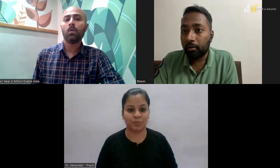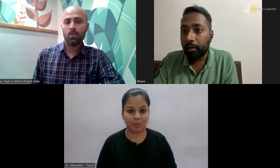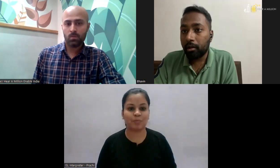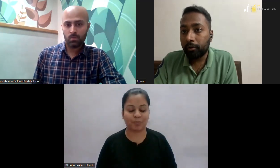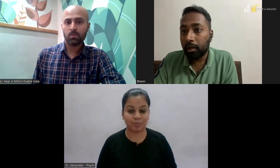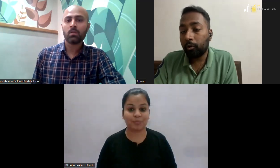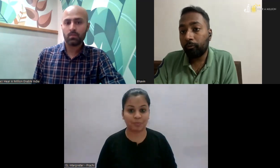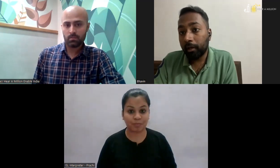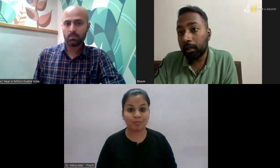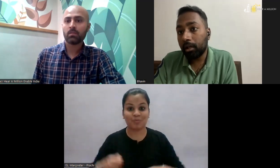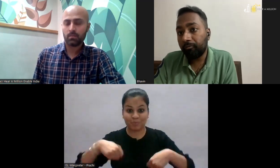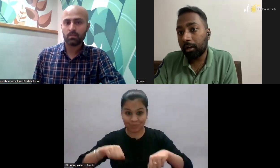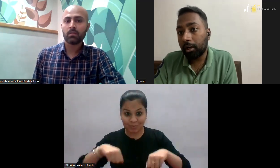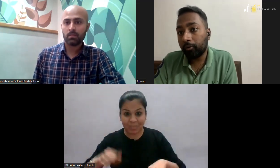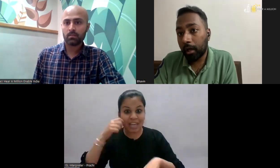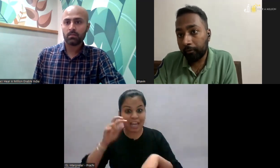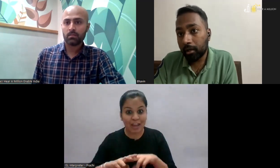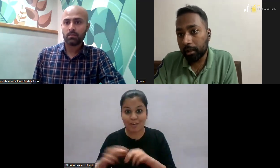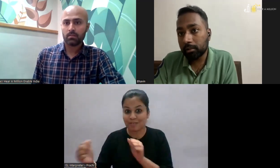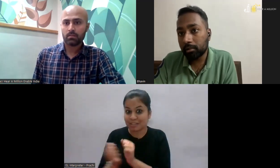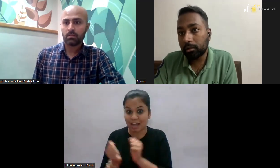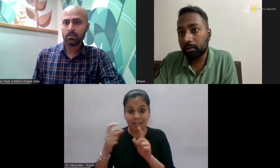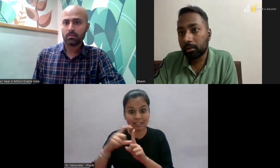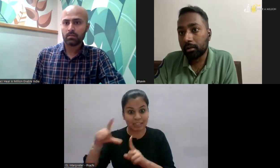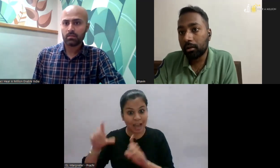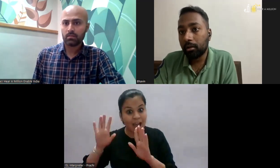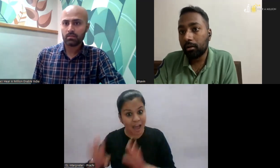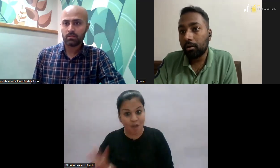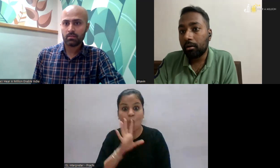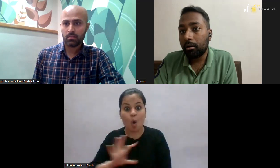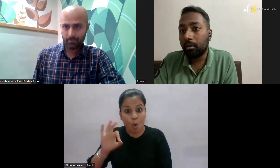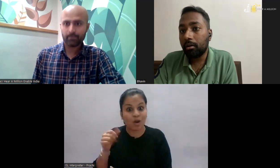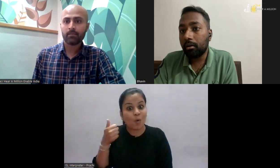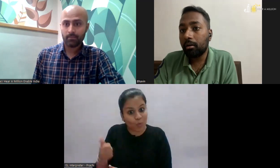Oh, Driving a vehicle without valid and effective driving license